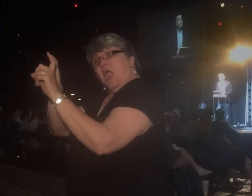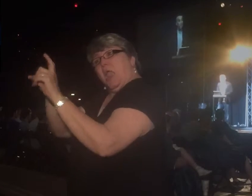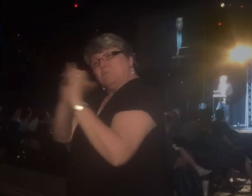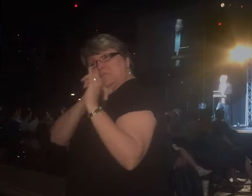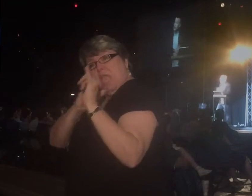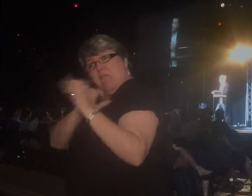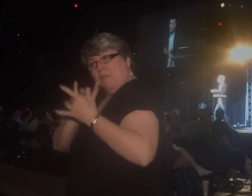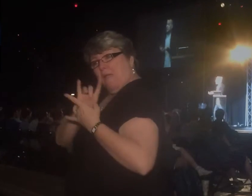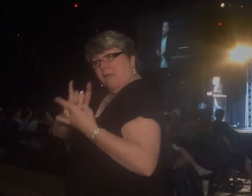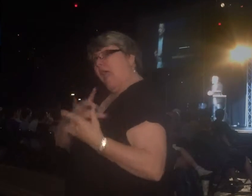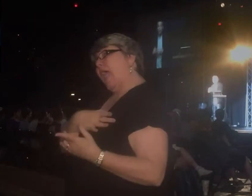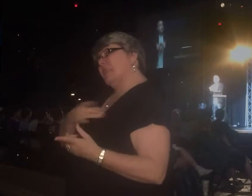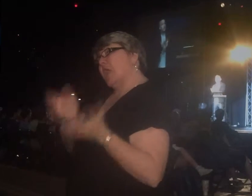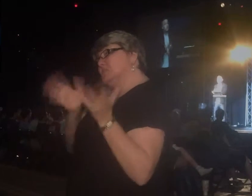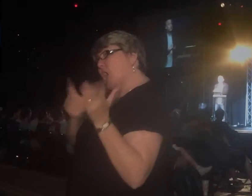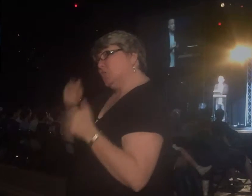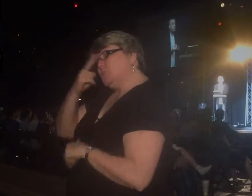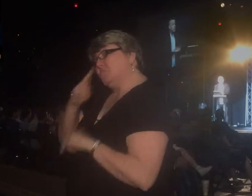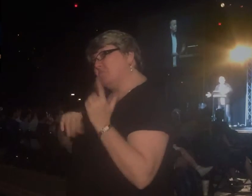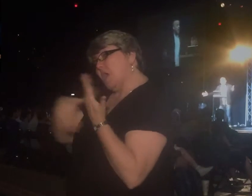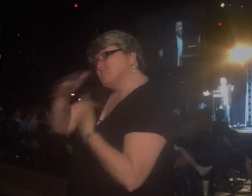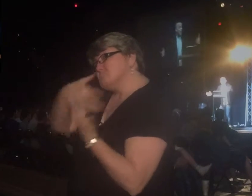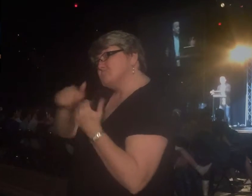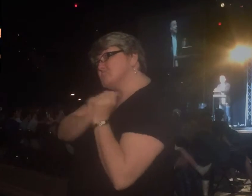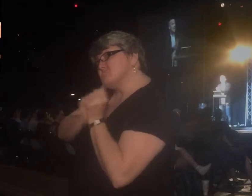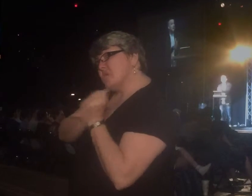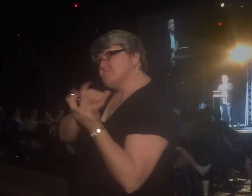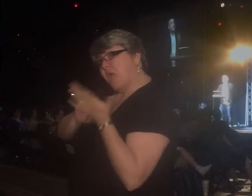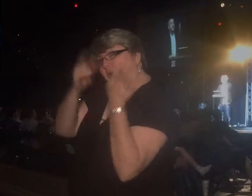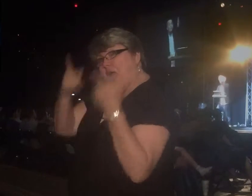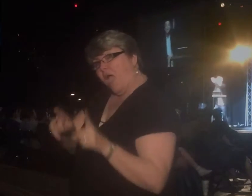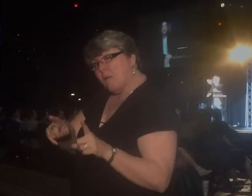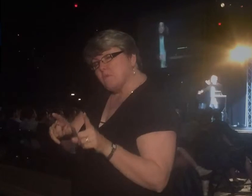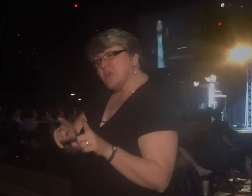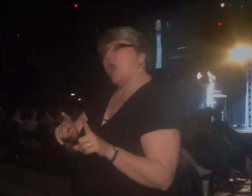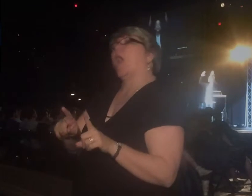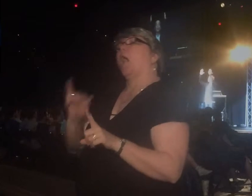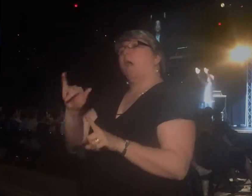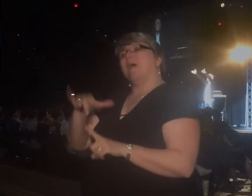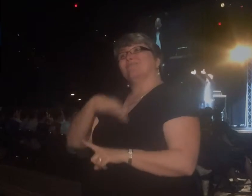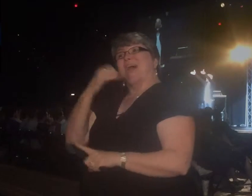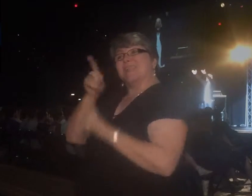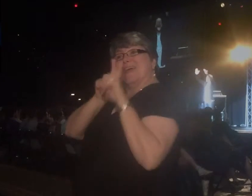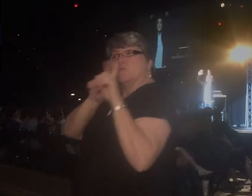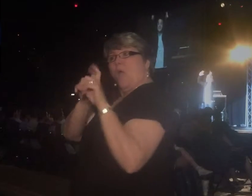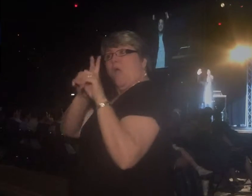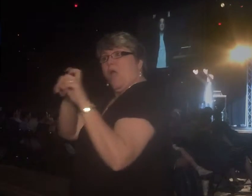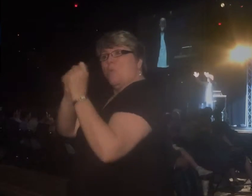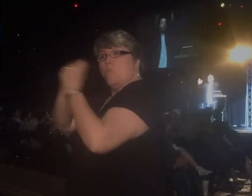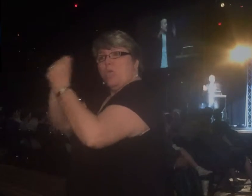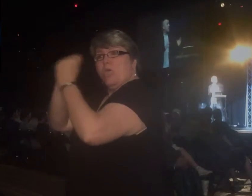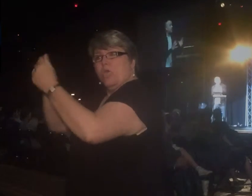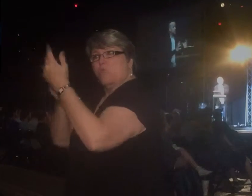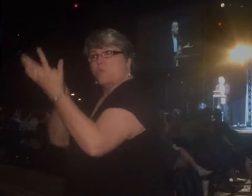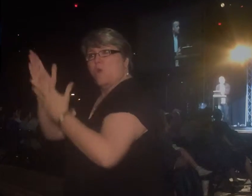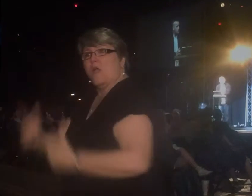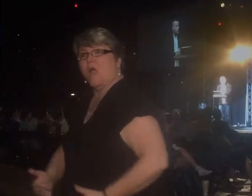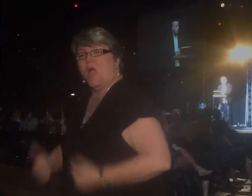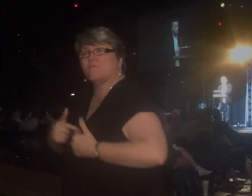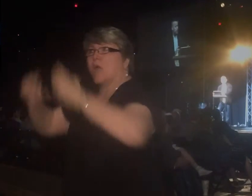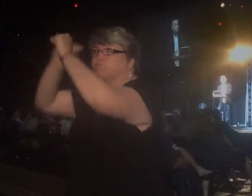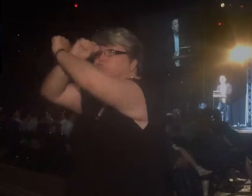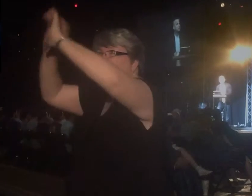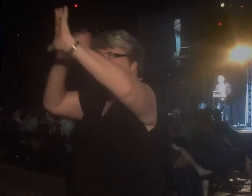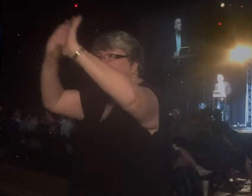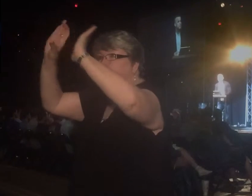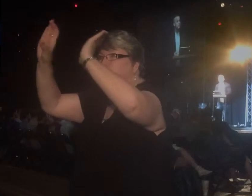we have chemistry? Do I like talking to you? Are you fun to be with? And as that happens, you find someone to run with in life. And that's the vision we